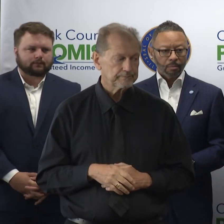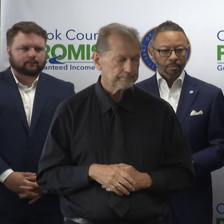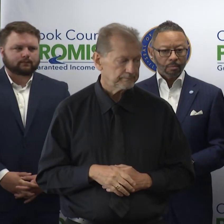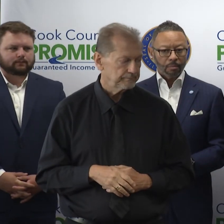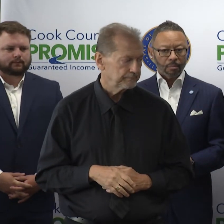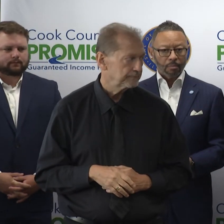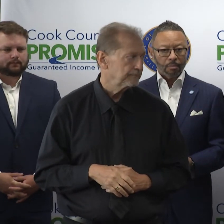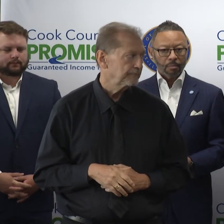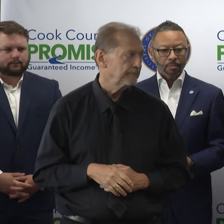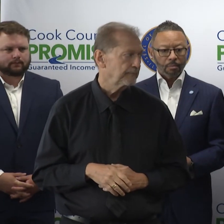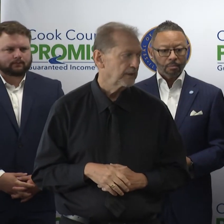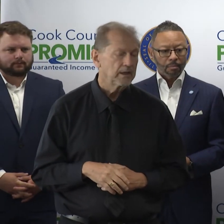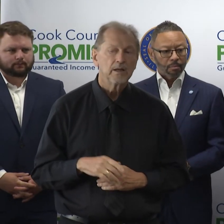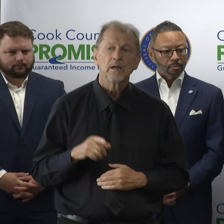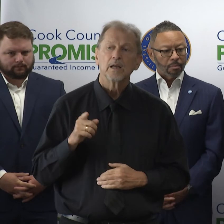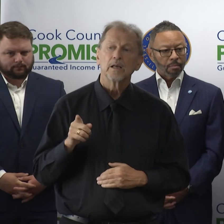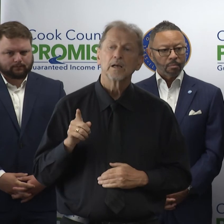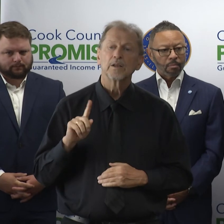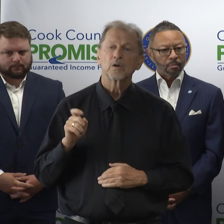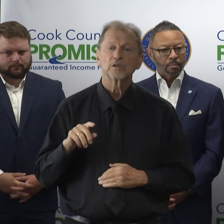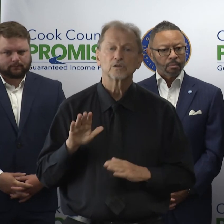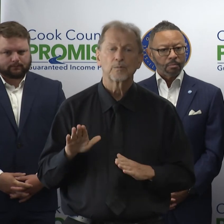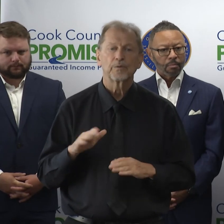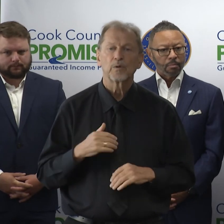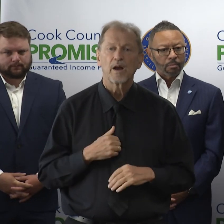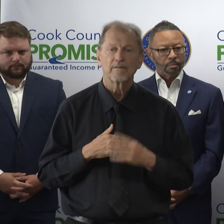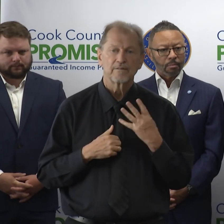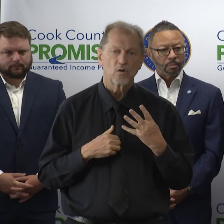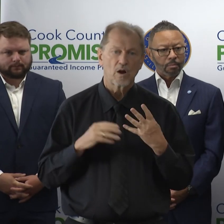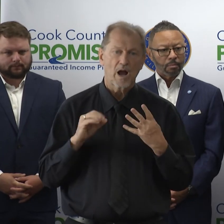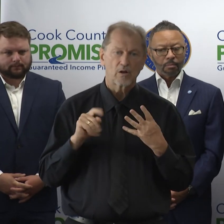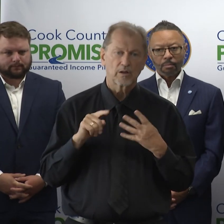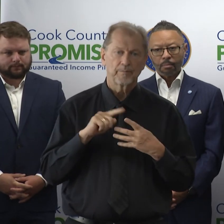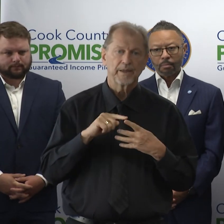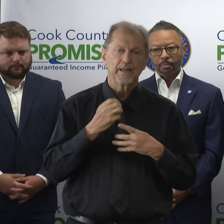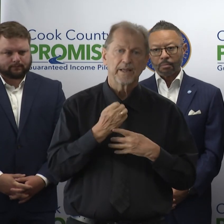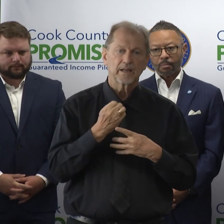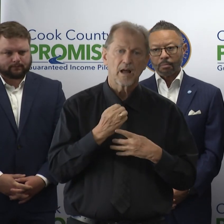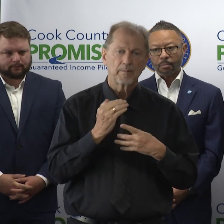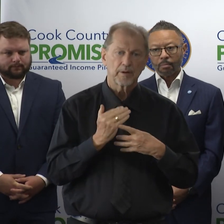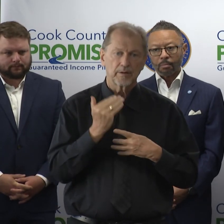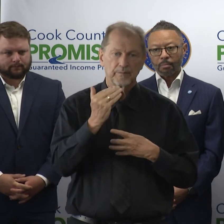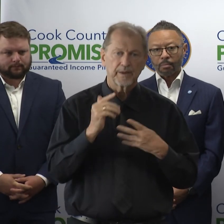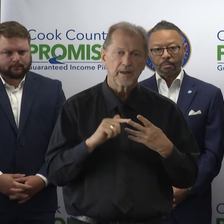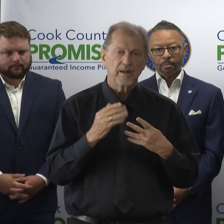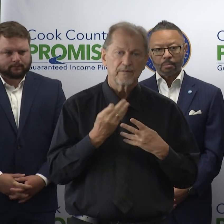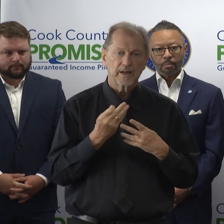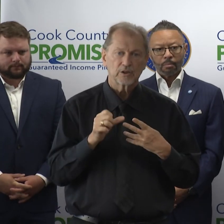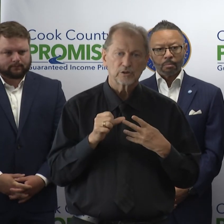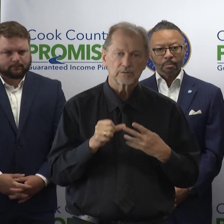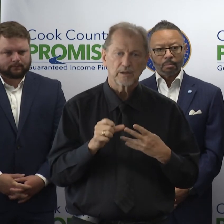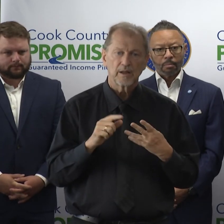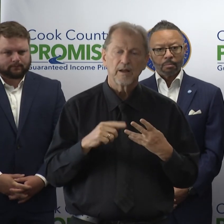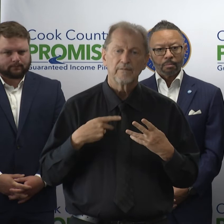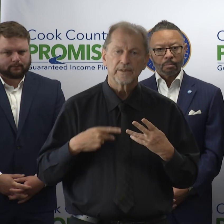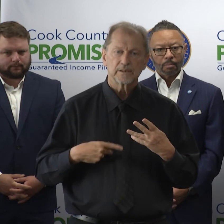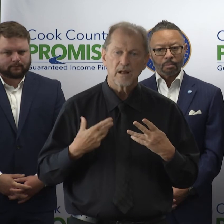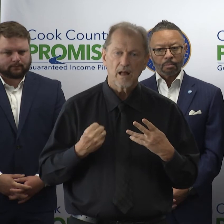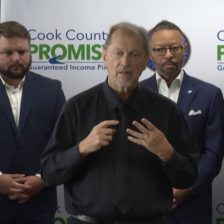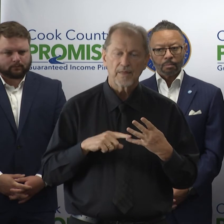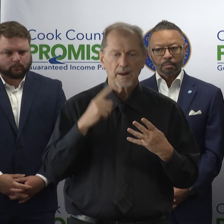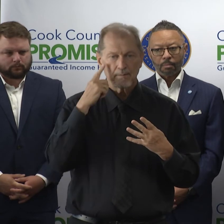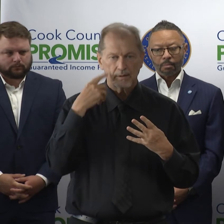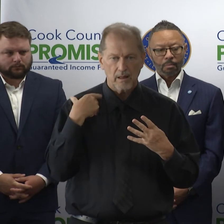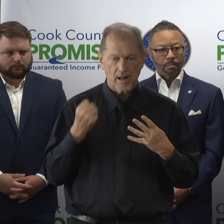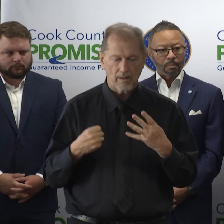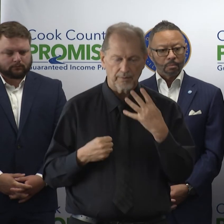Thank you for that question. It's a great question. So are the four outcomes are economic mobility, financial stability, physical health, and mental health.